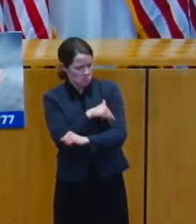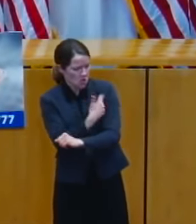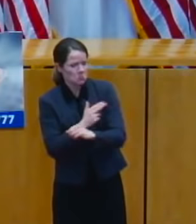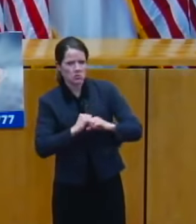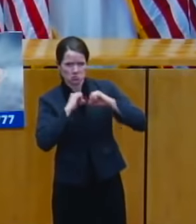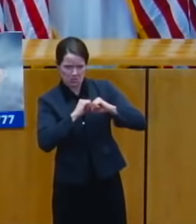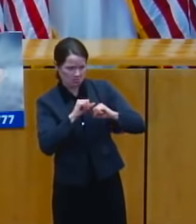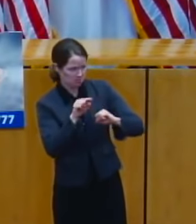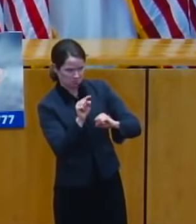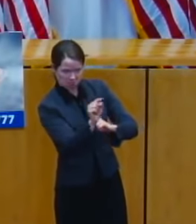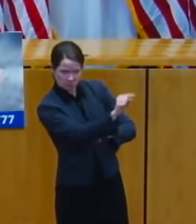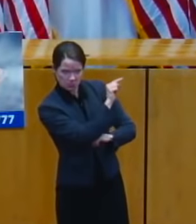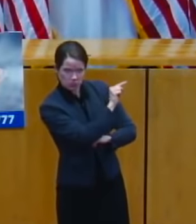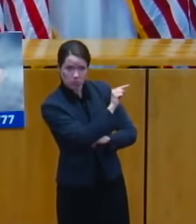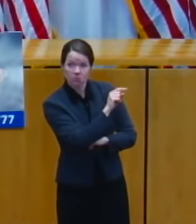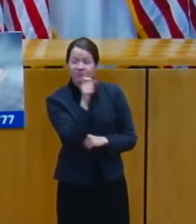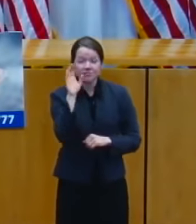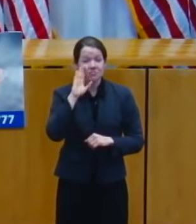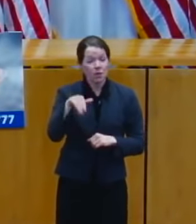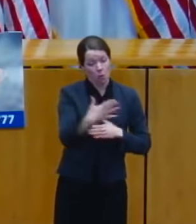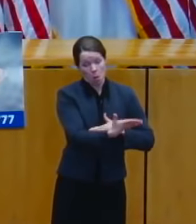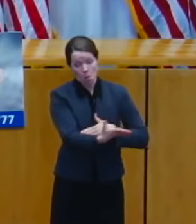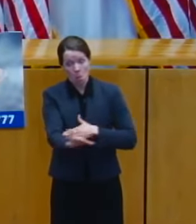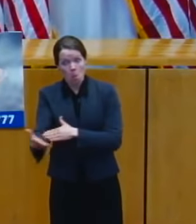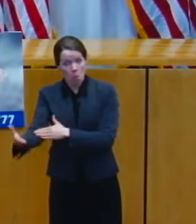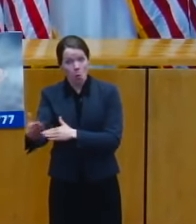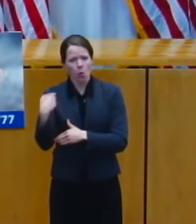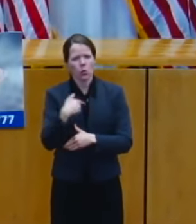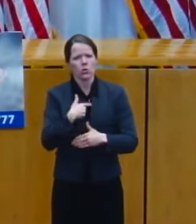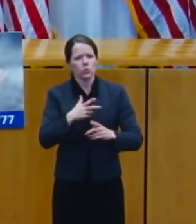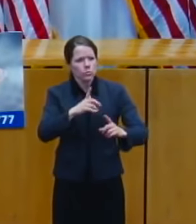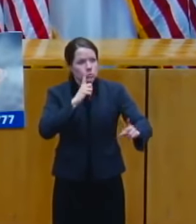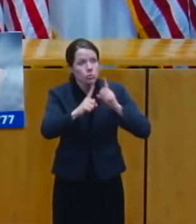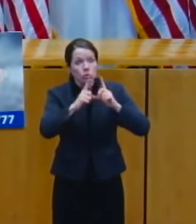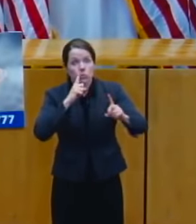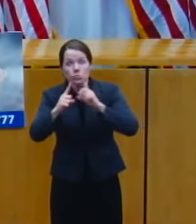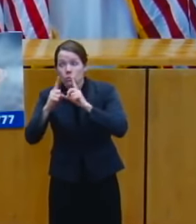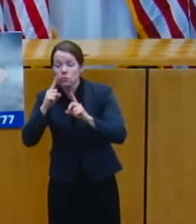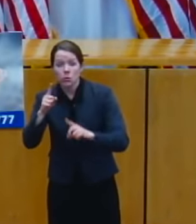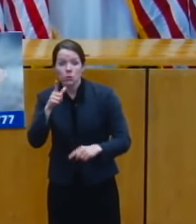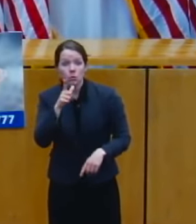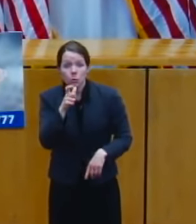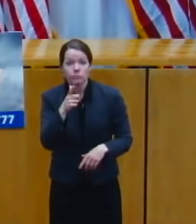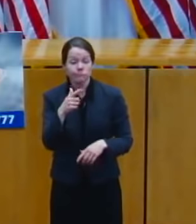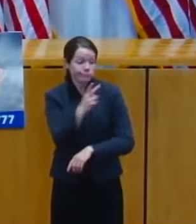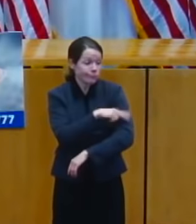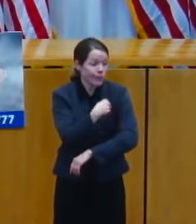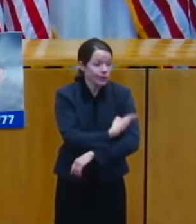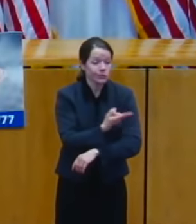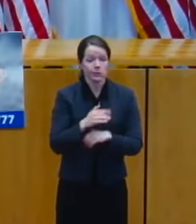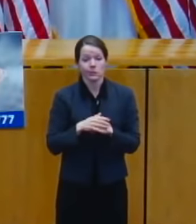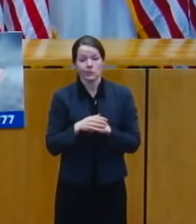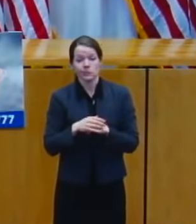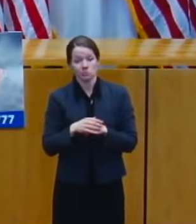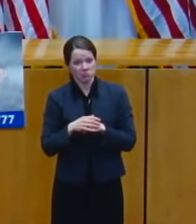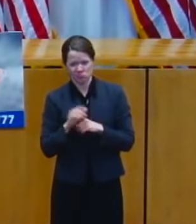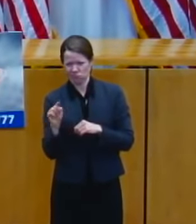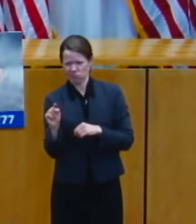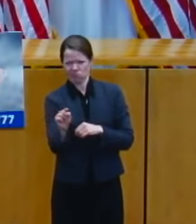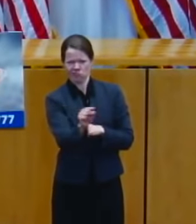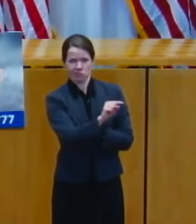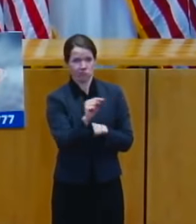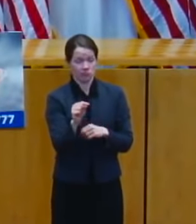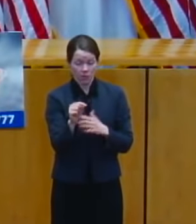hospitals and healthcare organizations just about every morning, and they are stepping up in a big way during this crisis. And this bill will